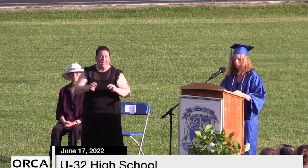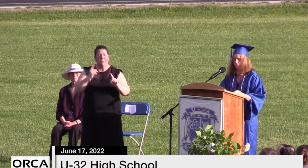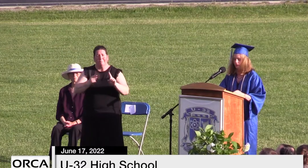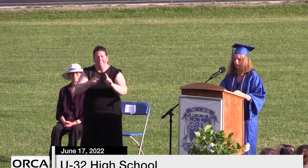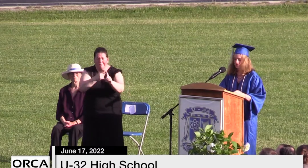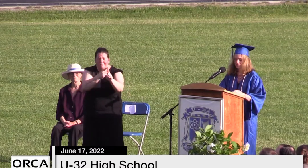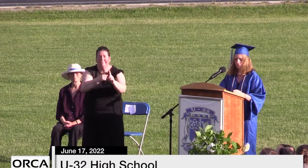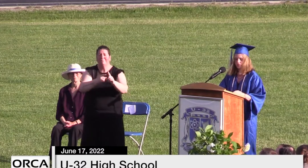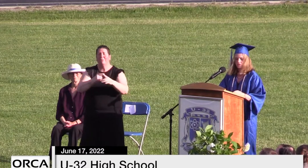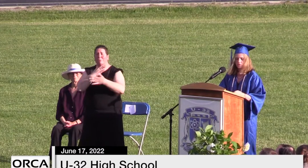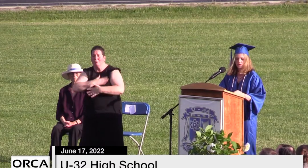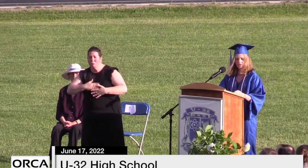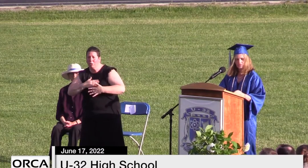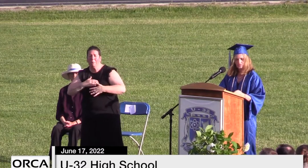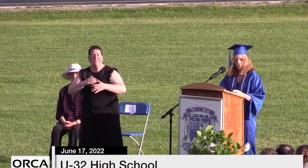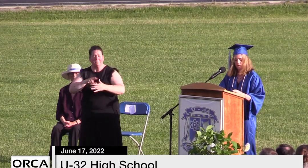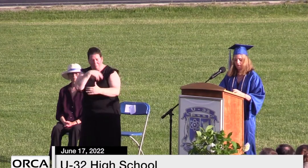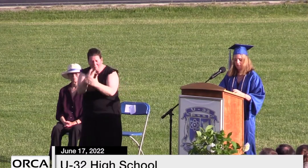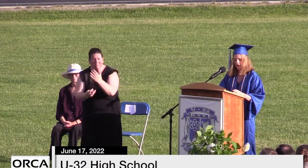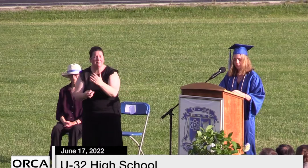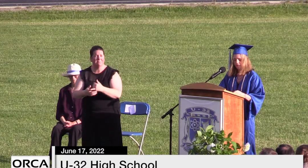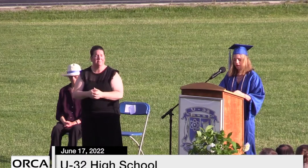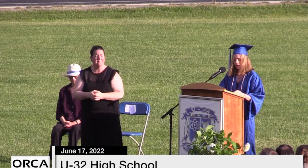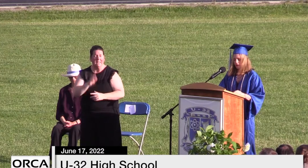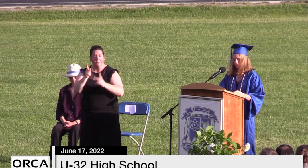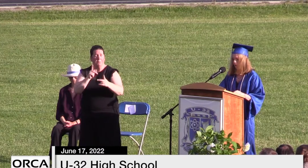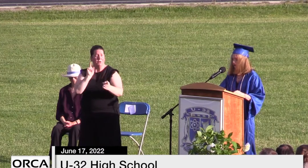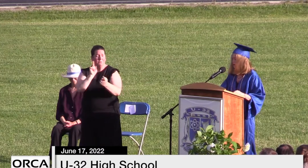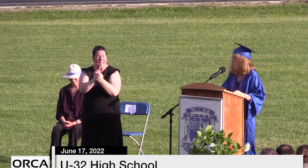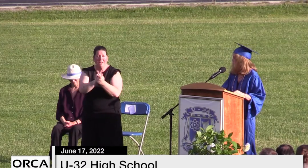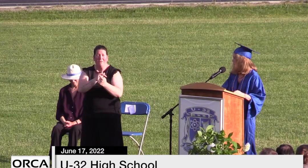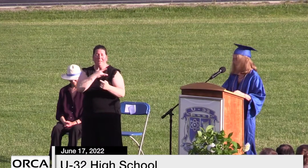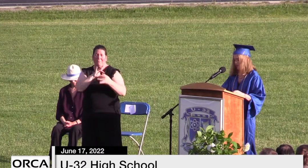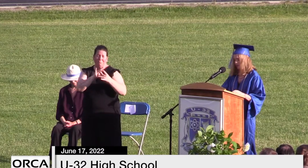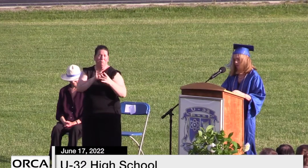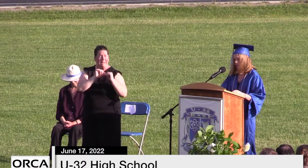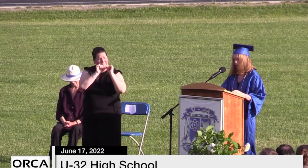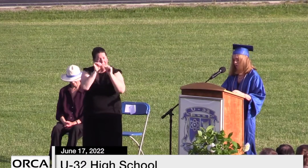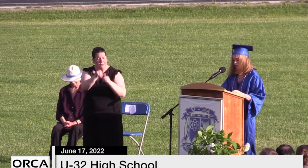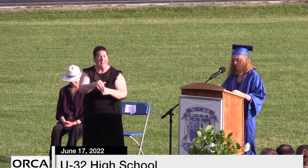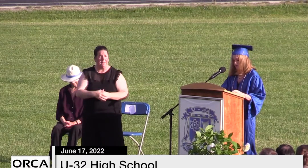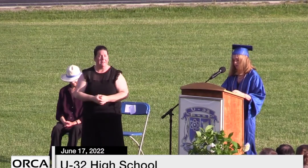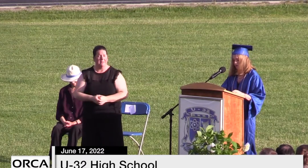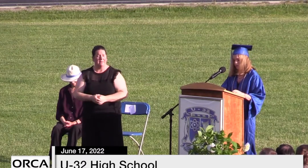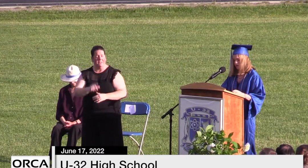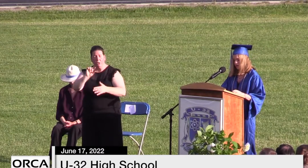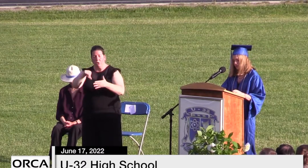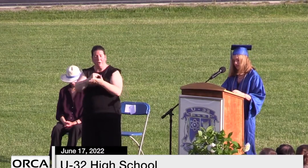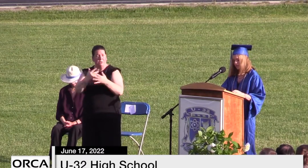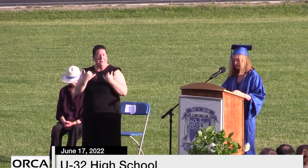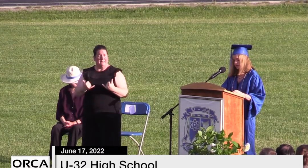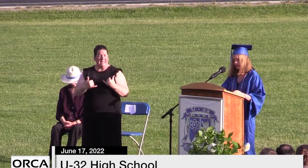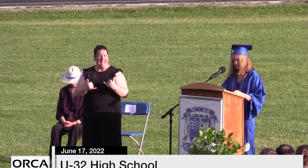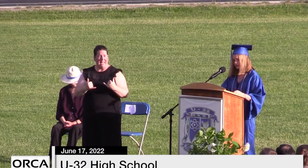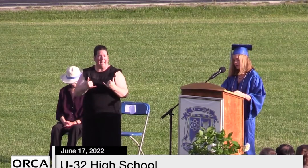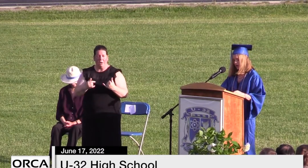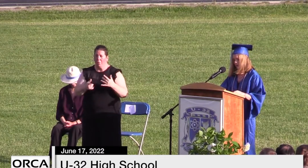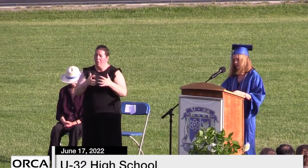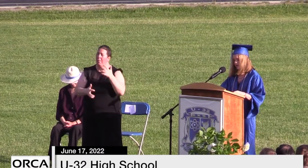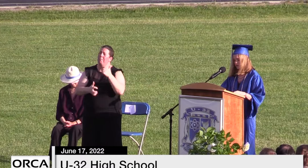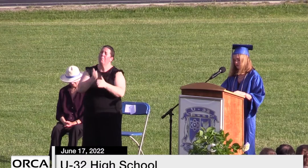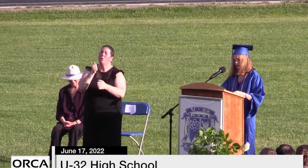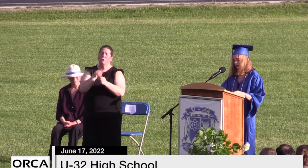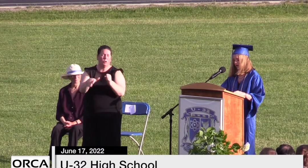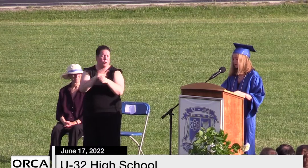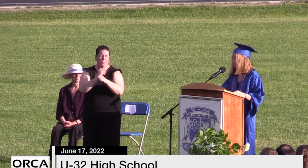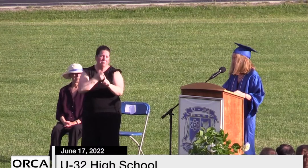to meet new people akin to you, and to hold on to those you have already found. You all graduate today, not only as one of the most COVID-impacted classes, but